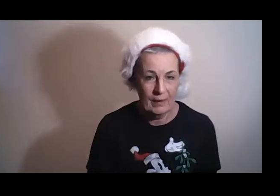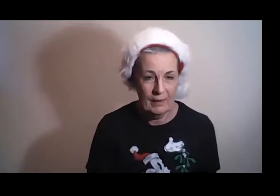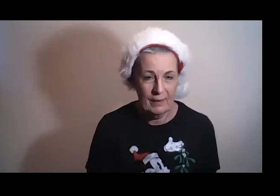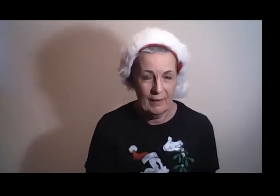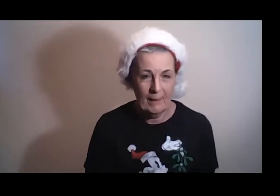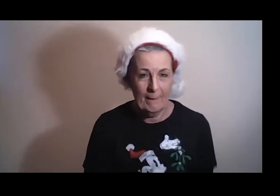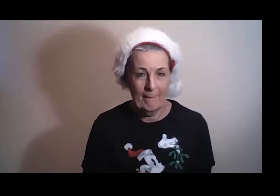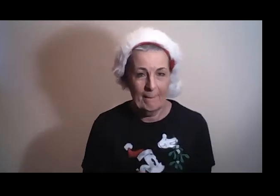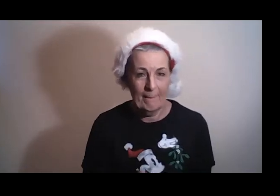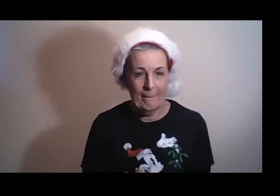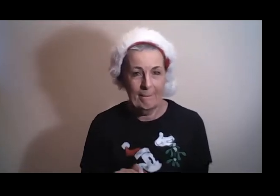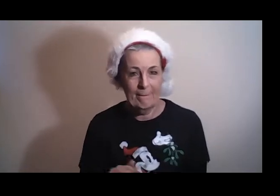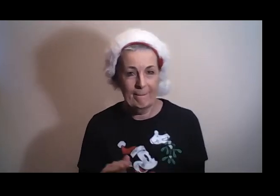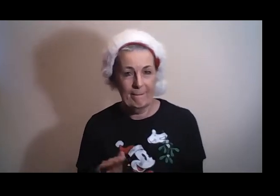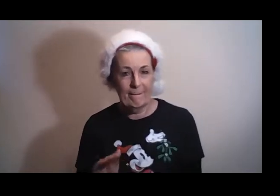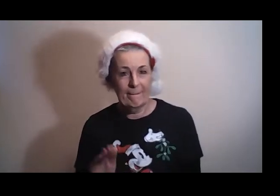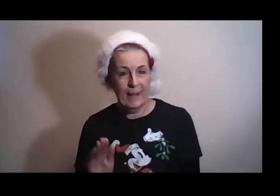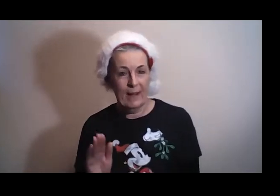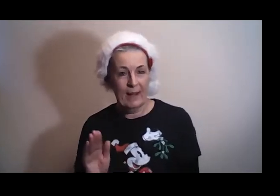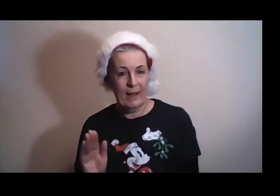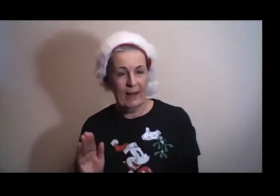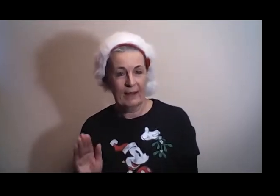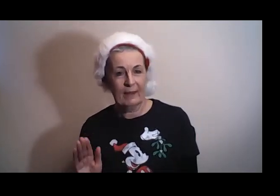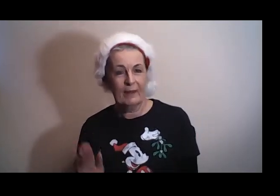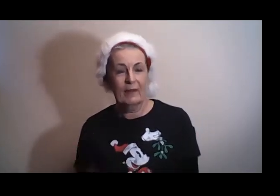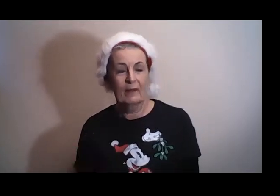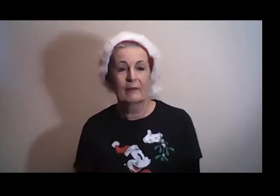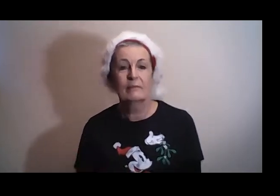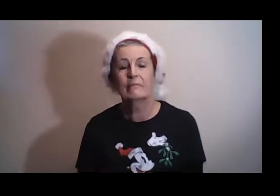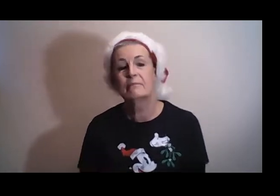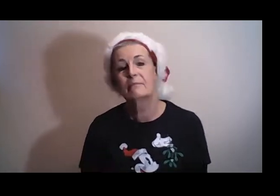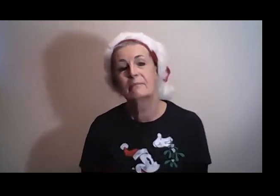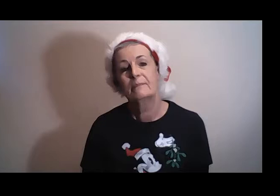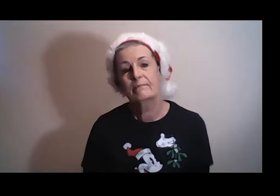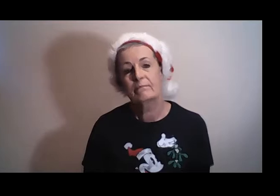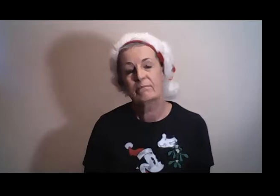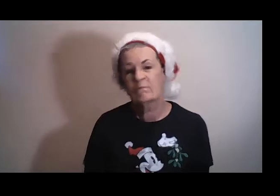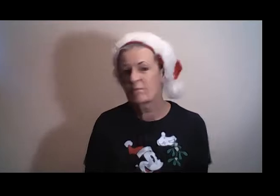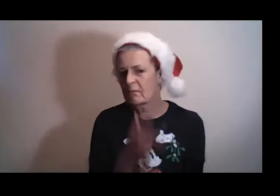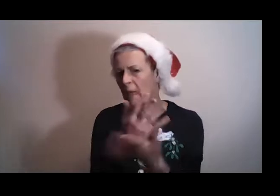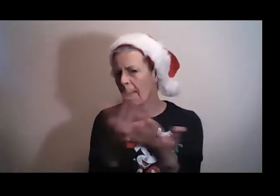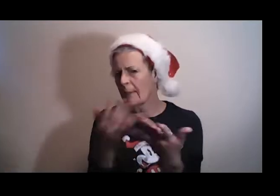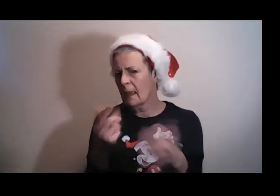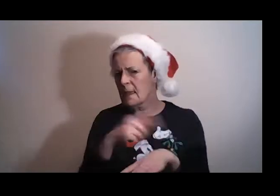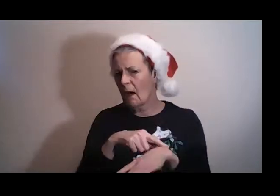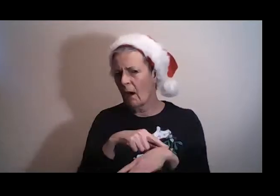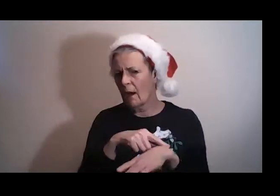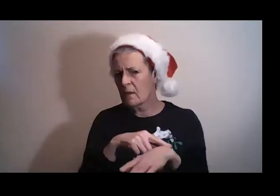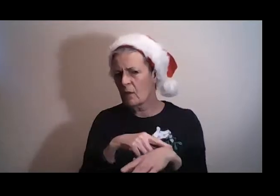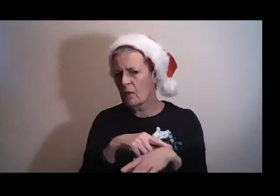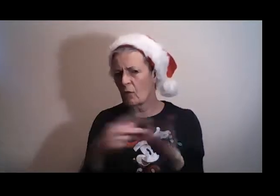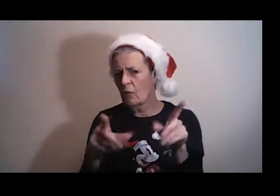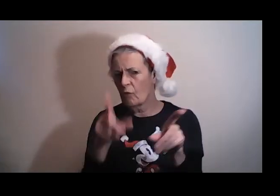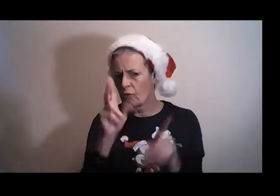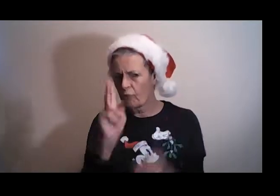So if you're short of time and you want to know what is the right, how many times do I do this? I don't think